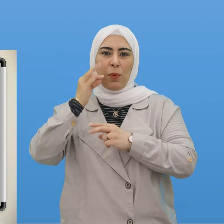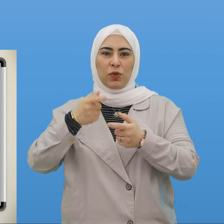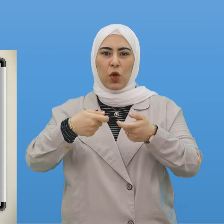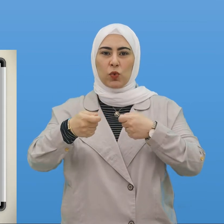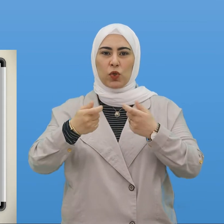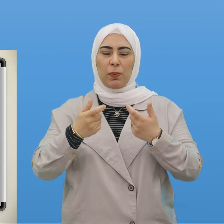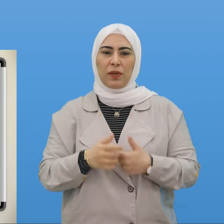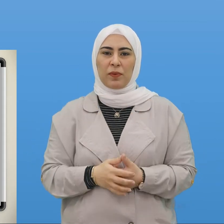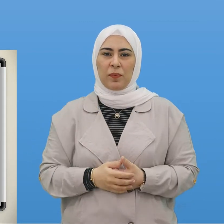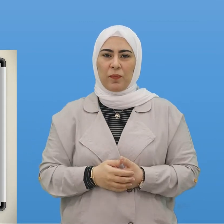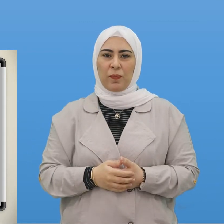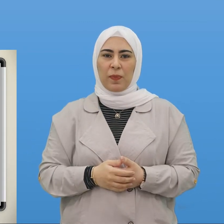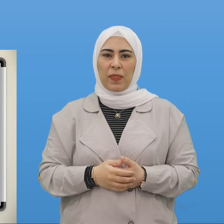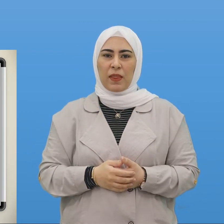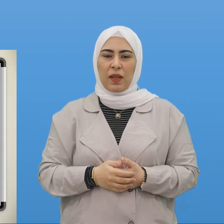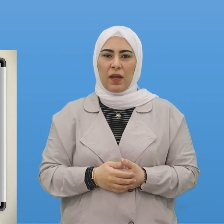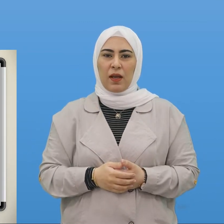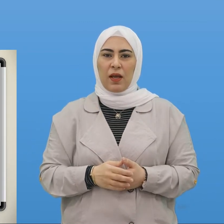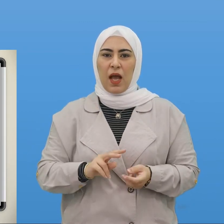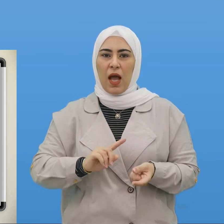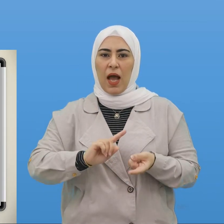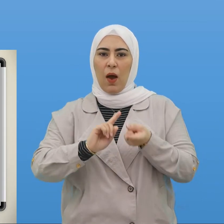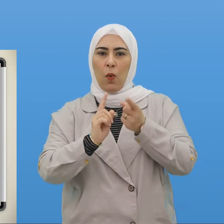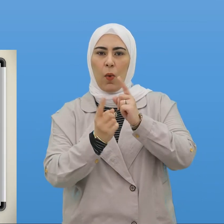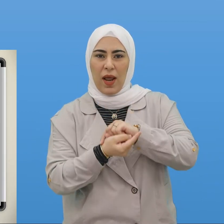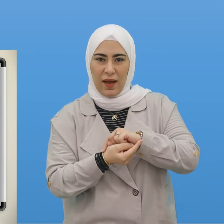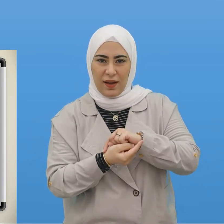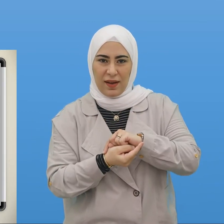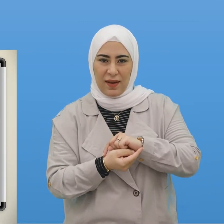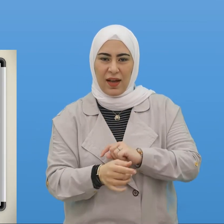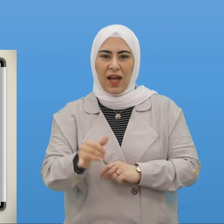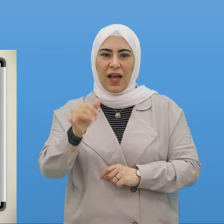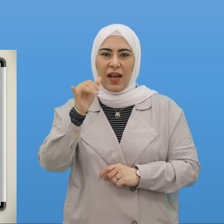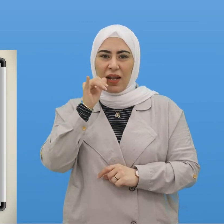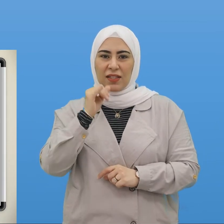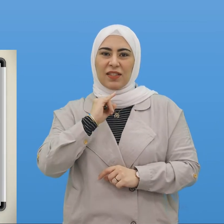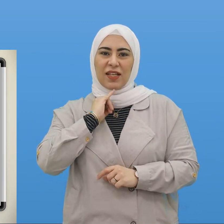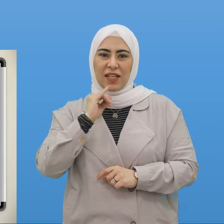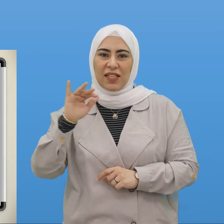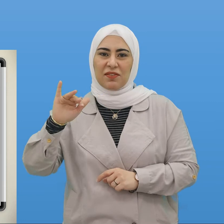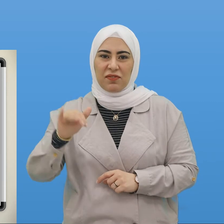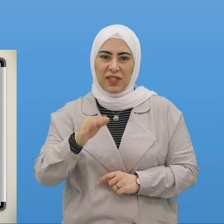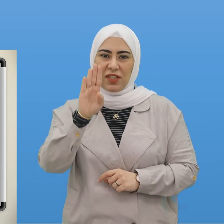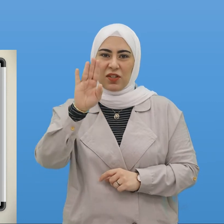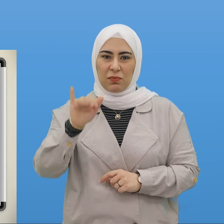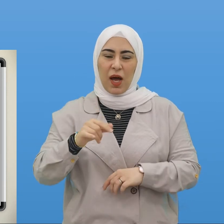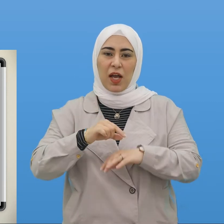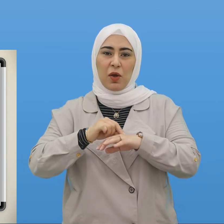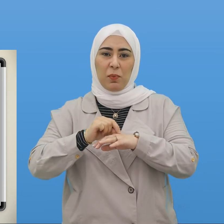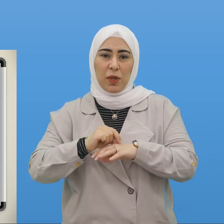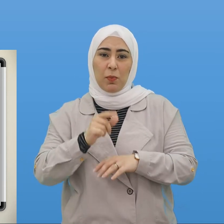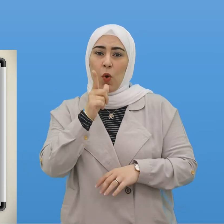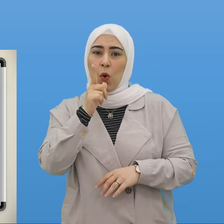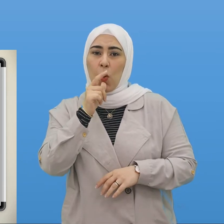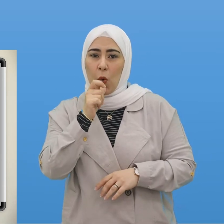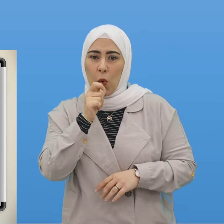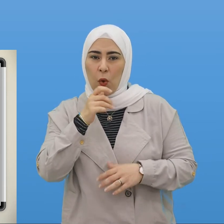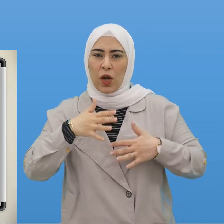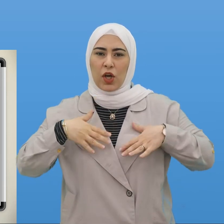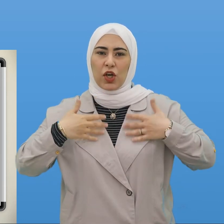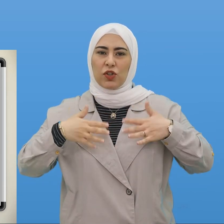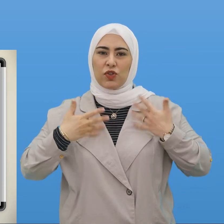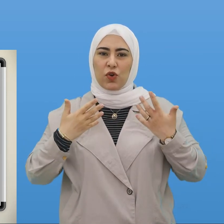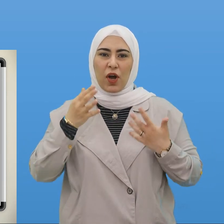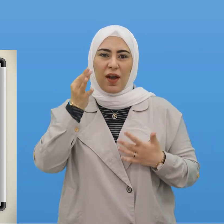I can say, London is visited by people who enjoy exciting history,